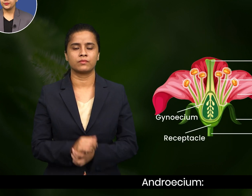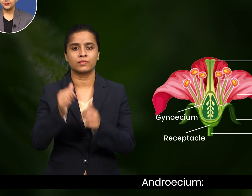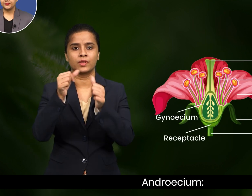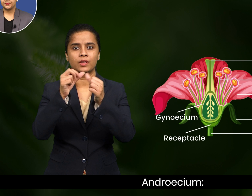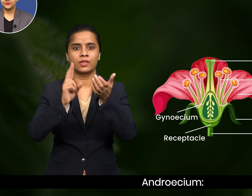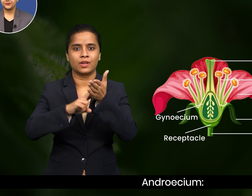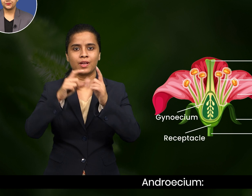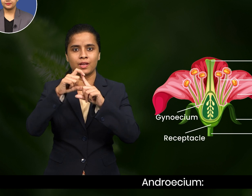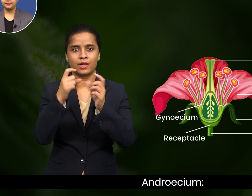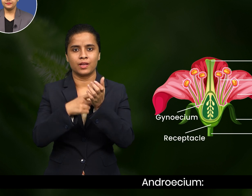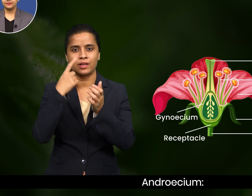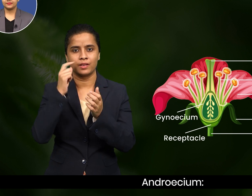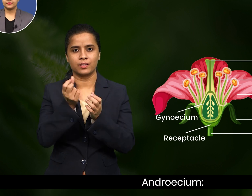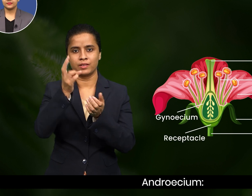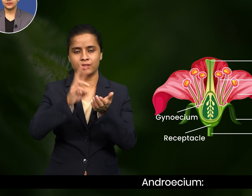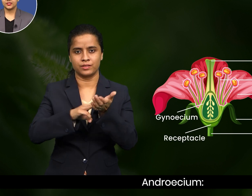Androecium.